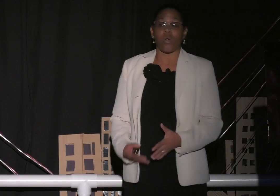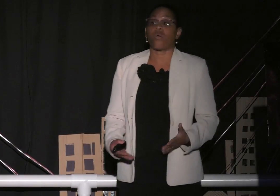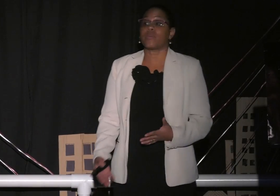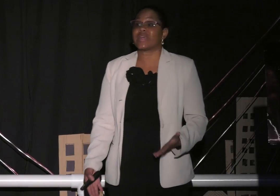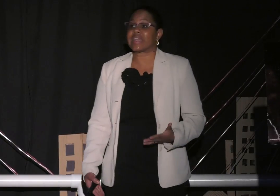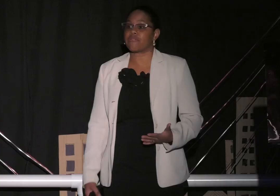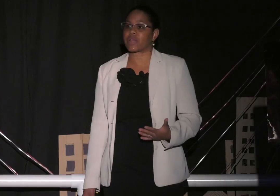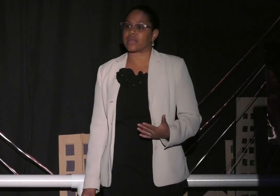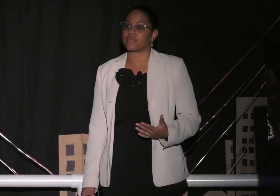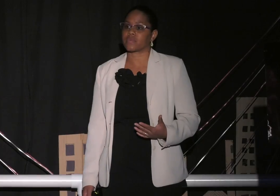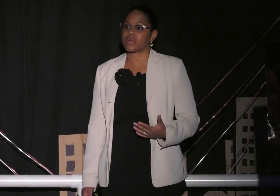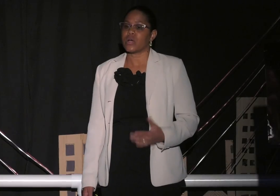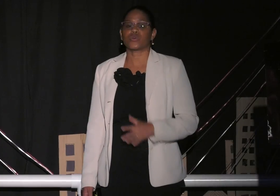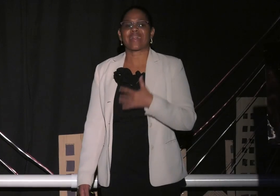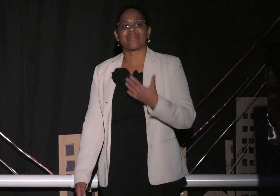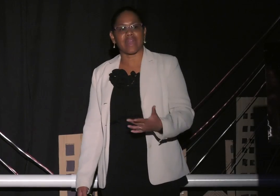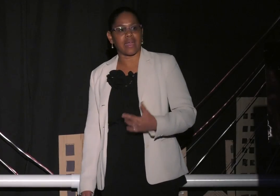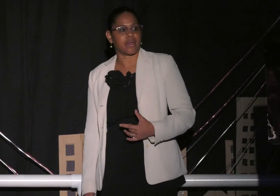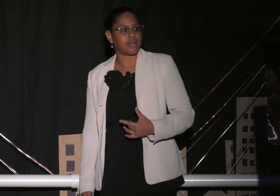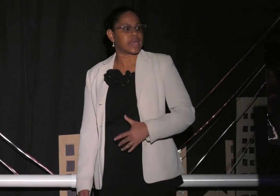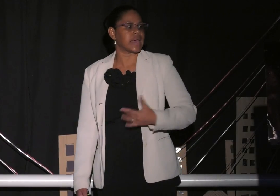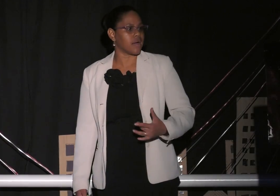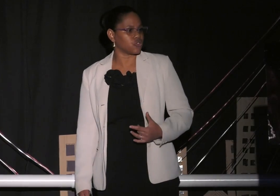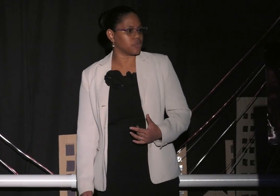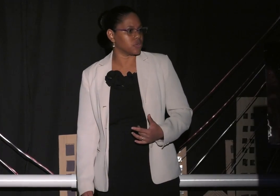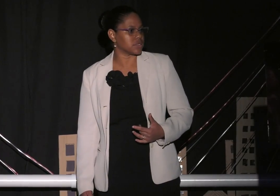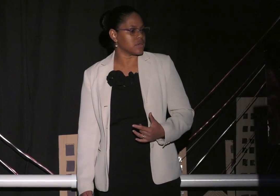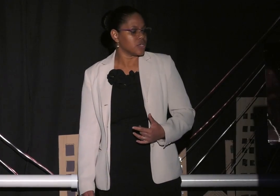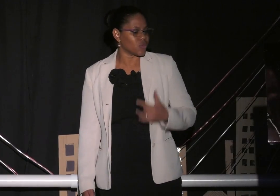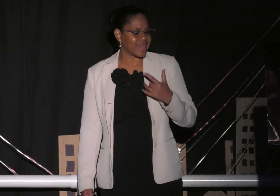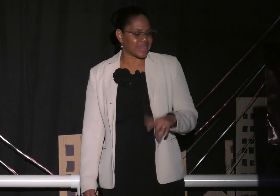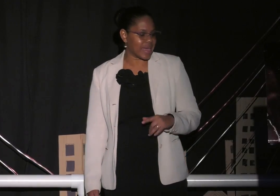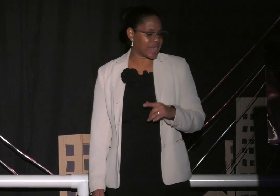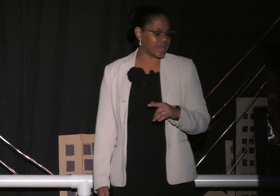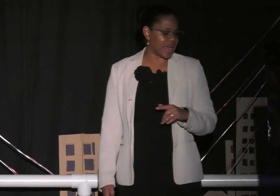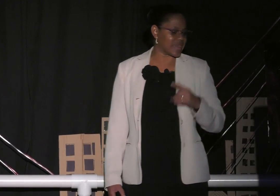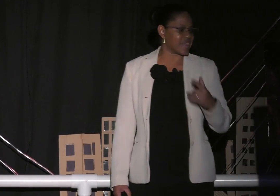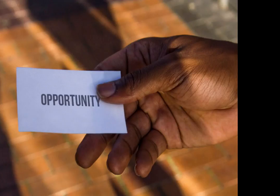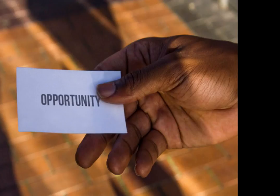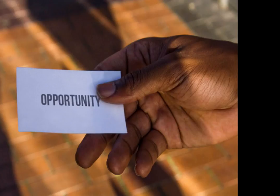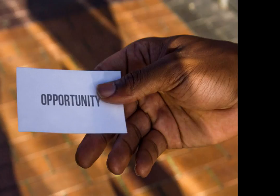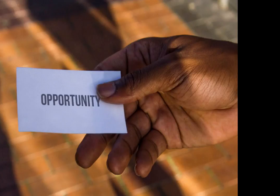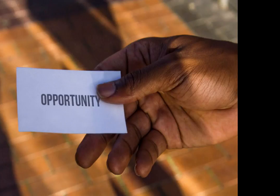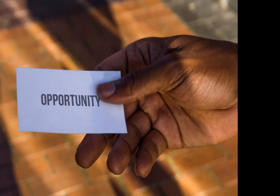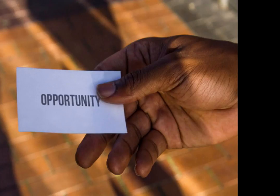who communicate differently, so that they can contribute, so that they can get that opportunity that